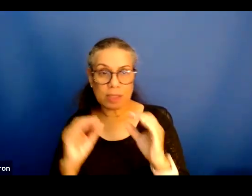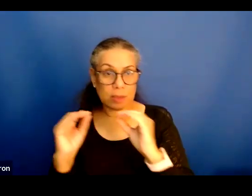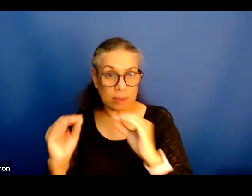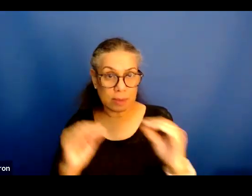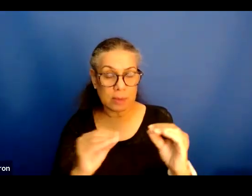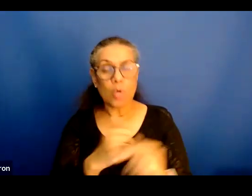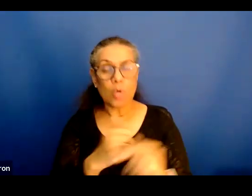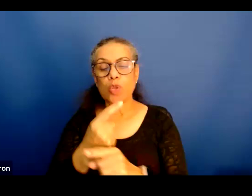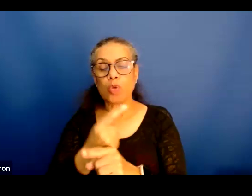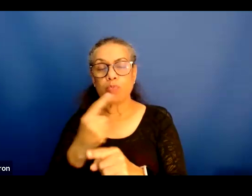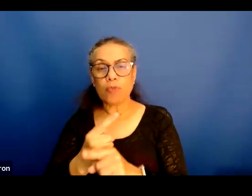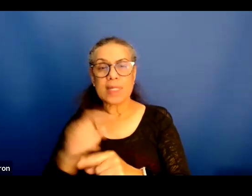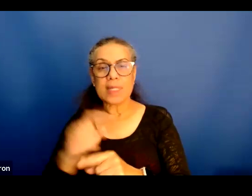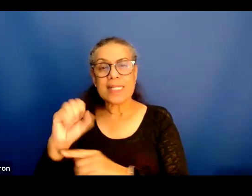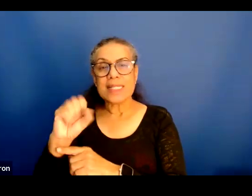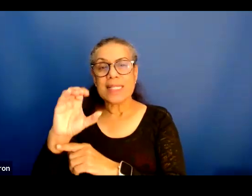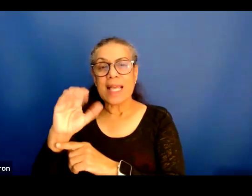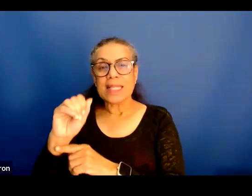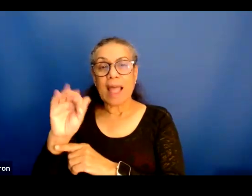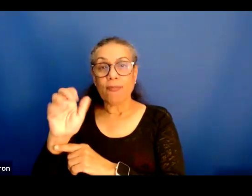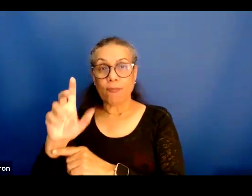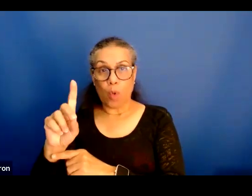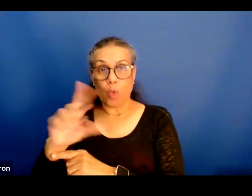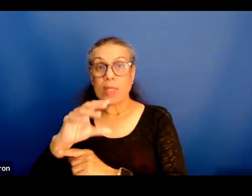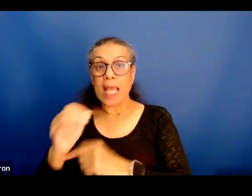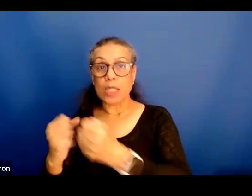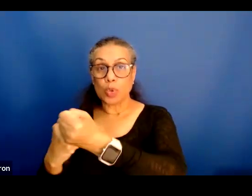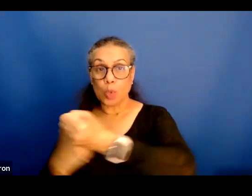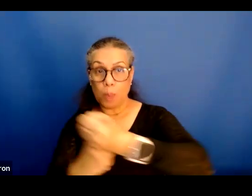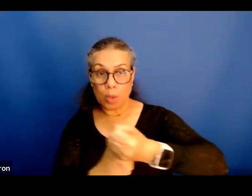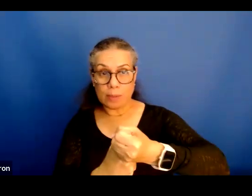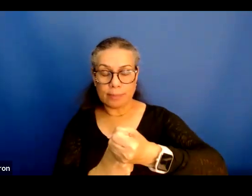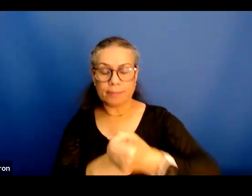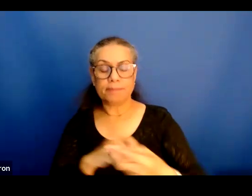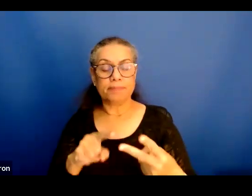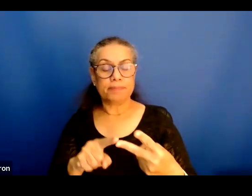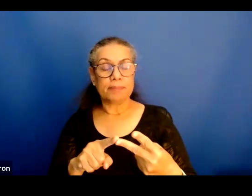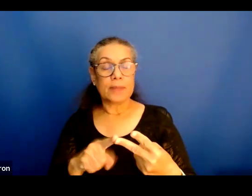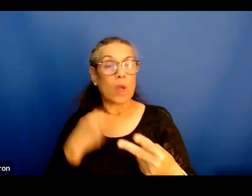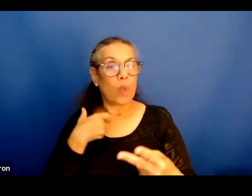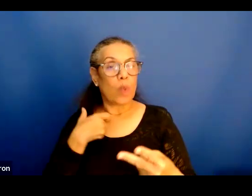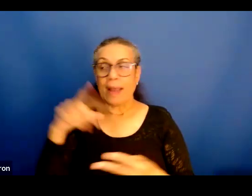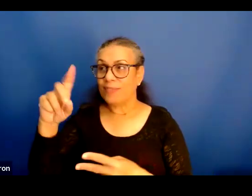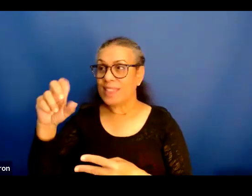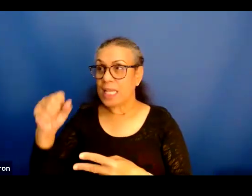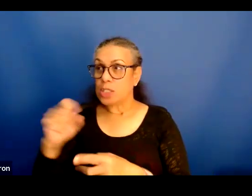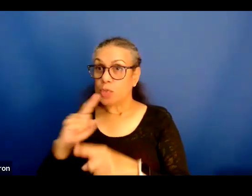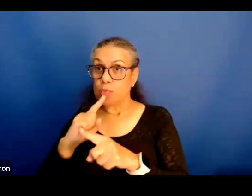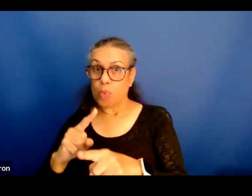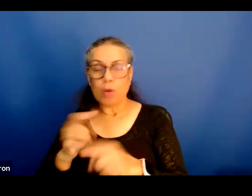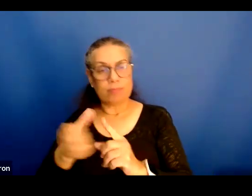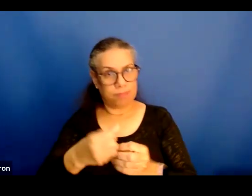the appropriate scaffolds and supports. We have expanded DESE-approved program models,